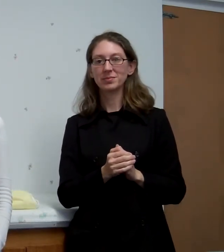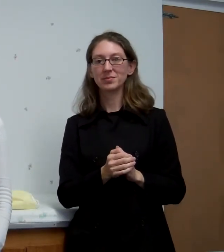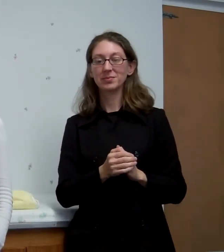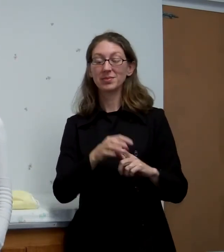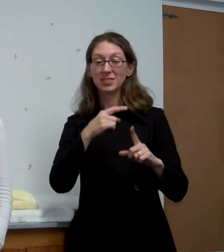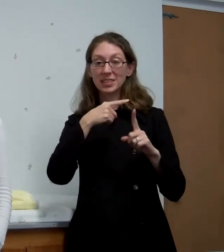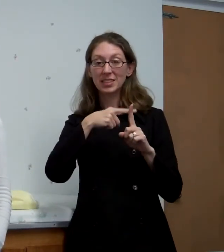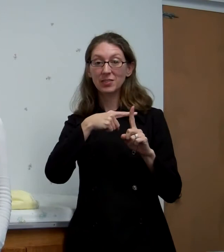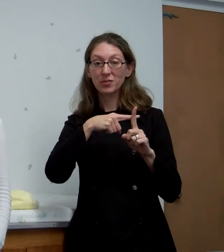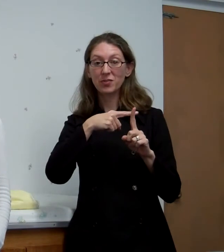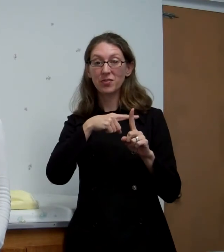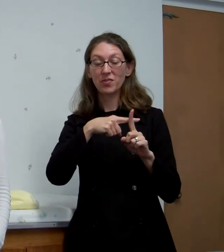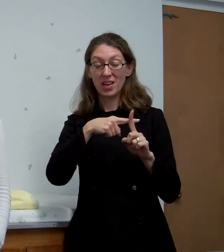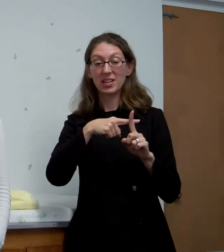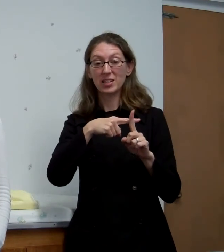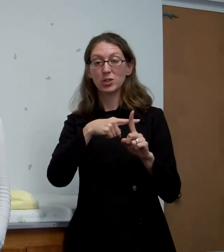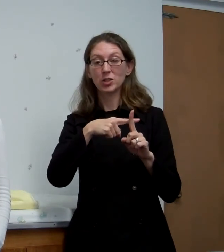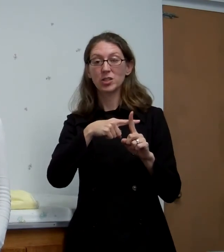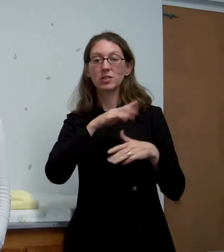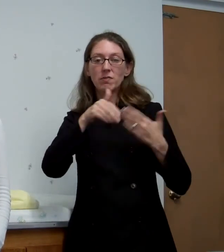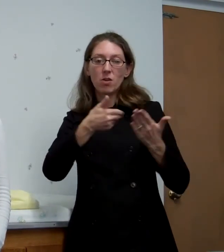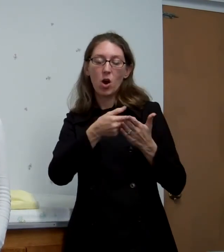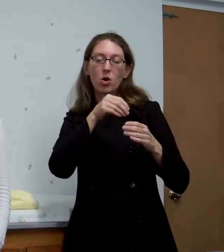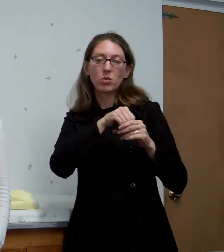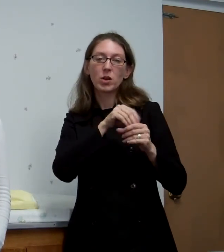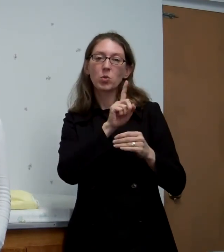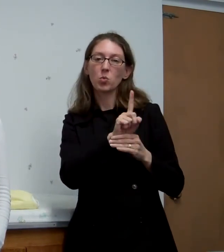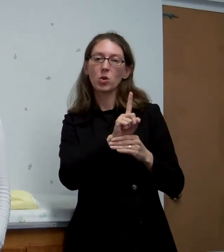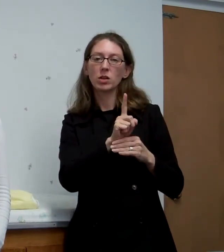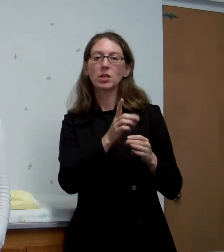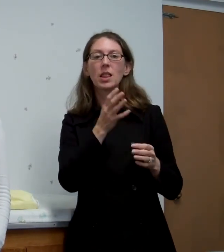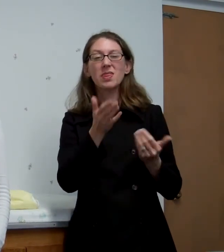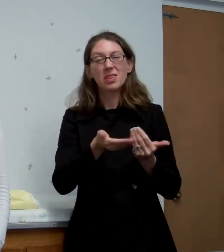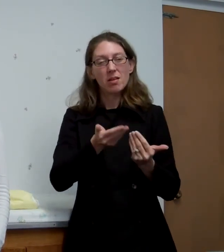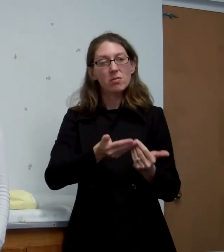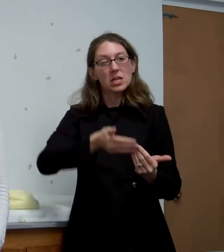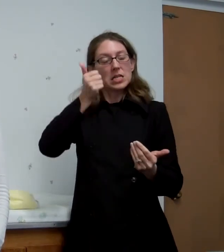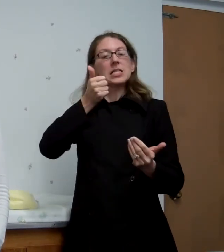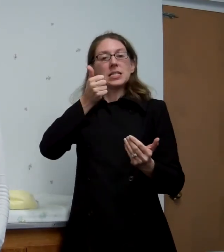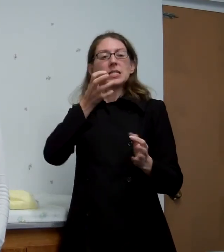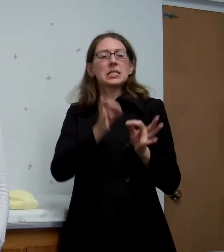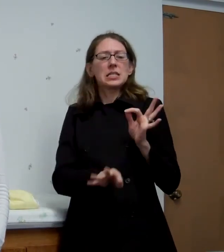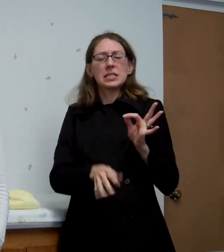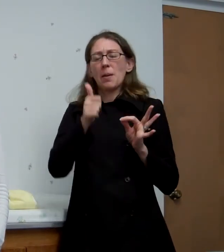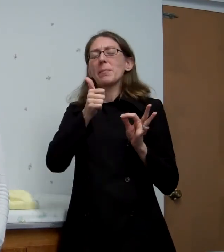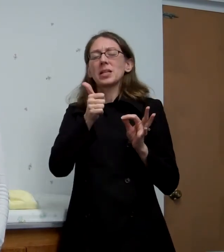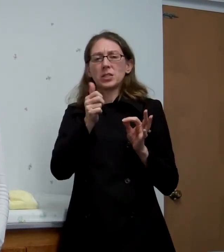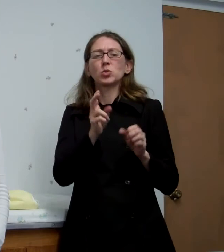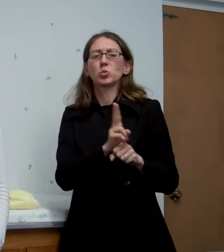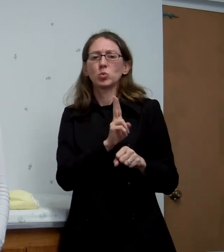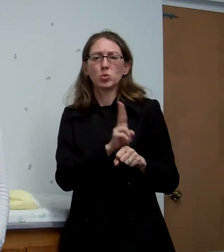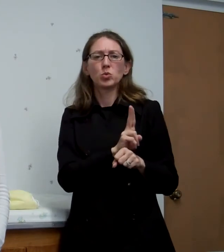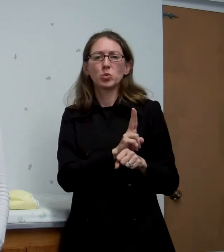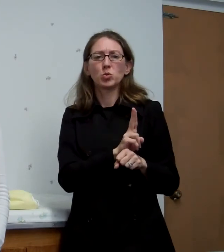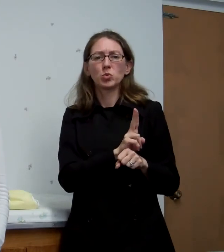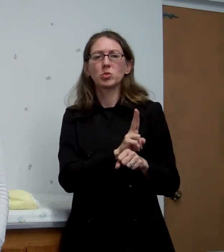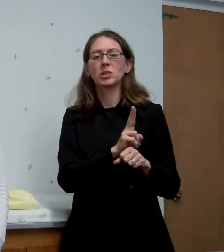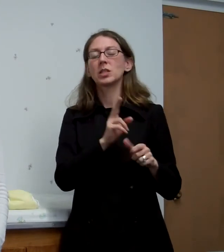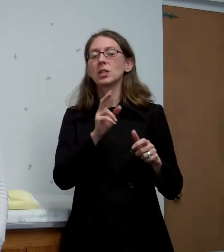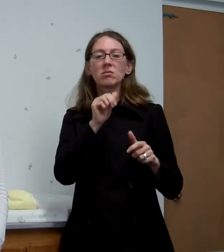Some advantages of all-in-ones are that they're very user-friendly and there's no assembly required.